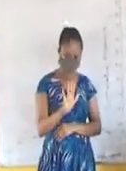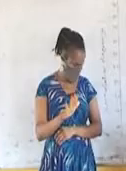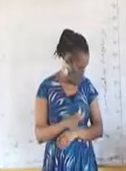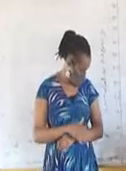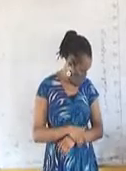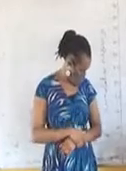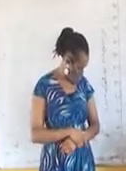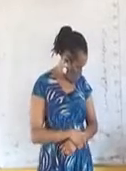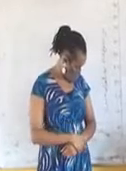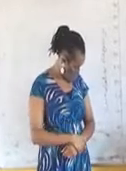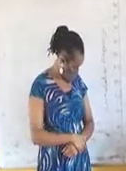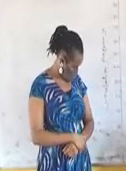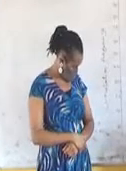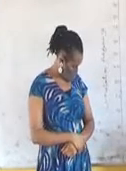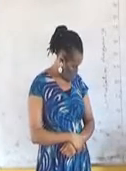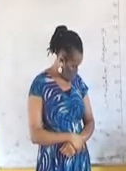30.5,